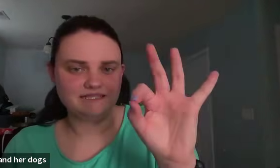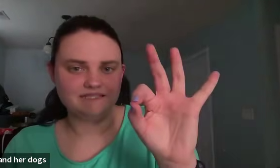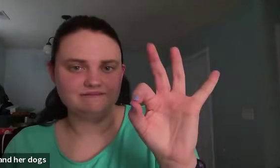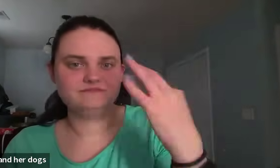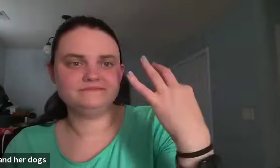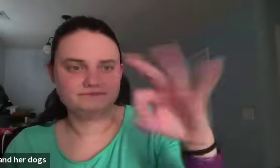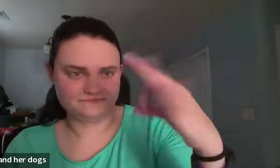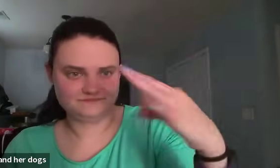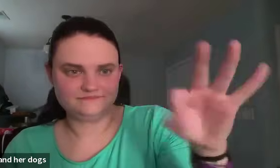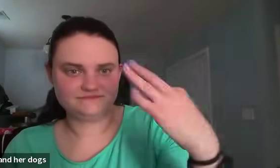19,